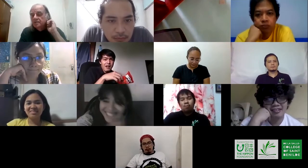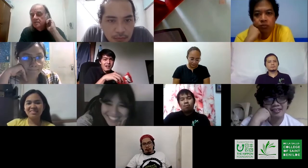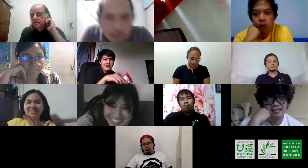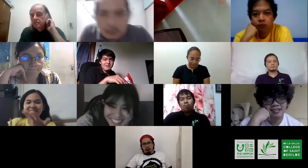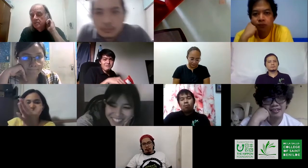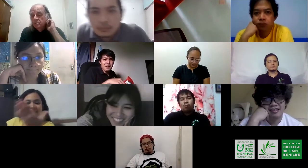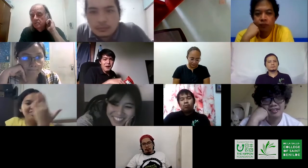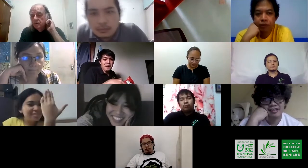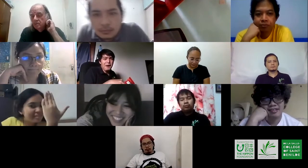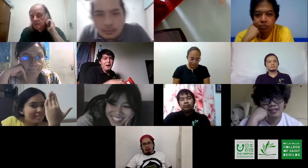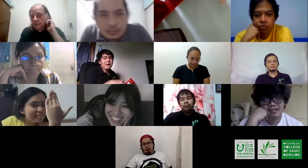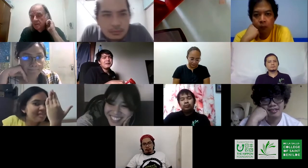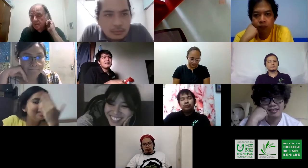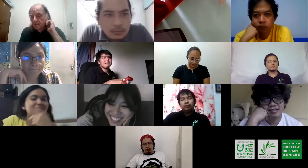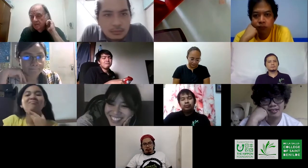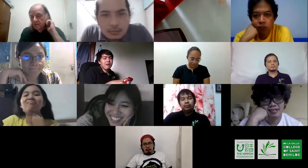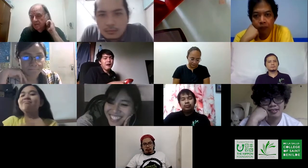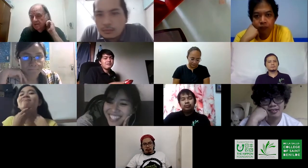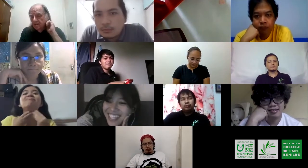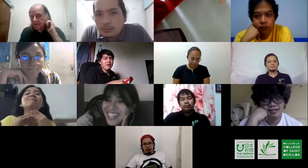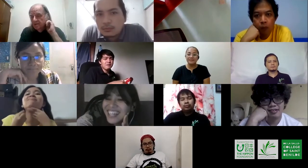Okay, I sent you